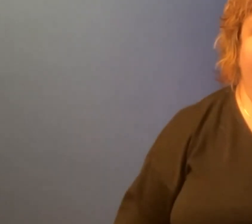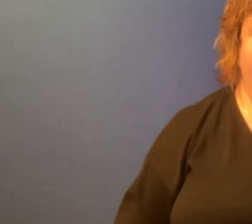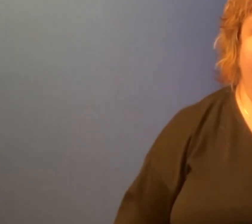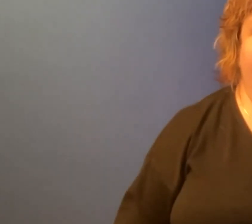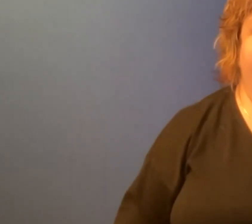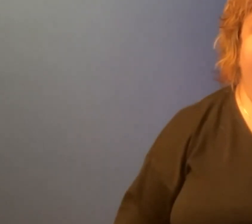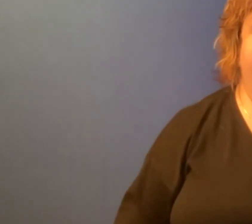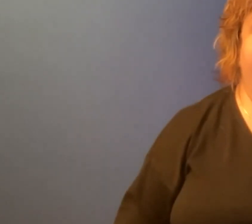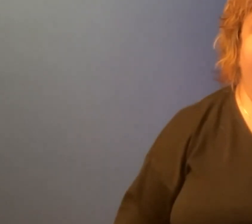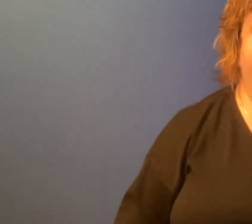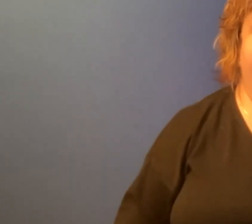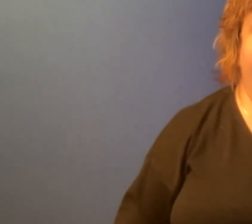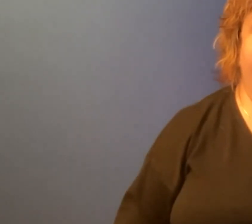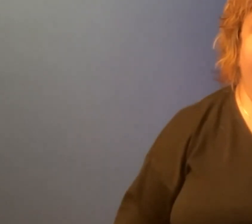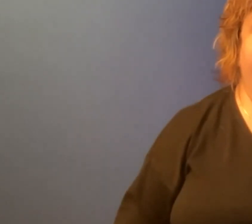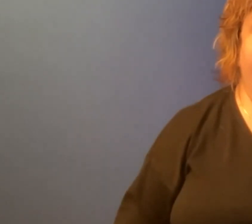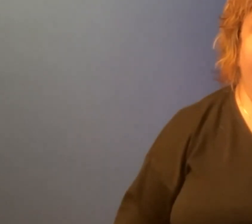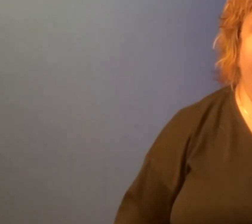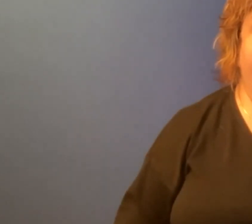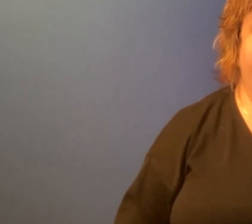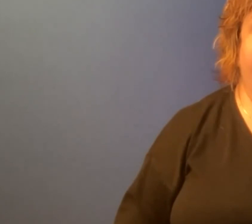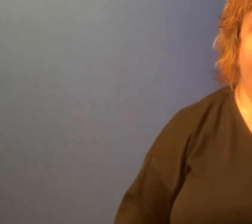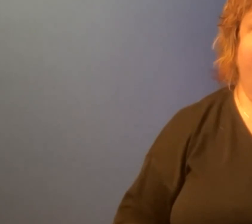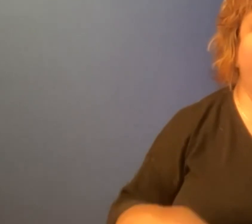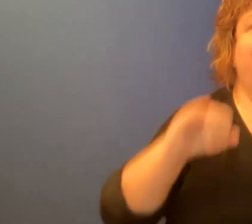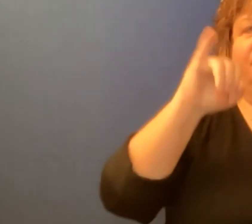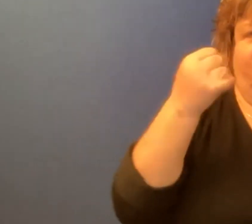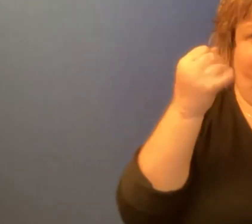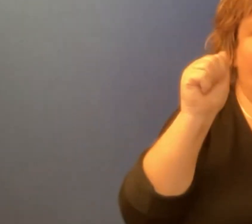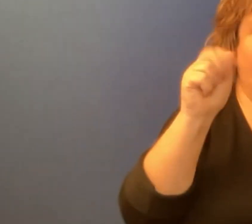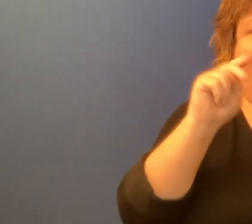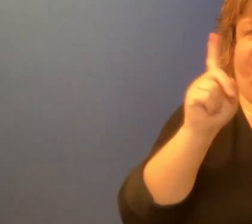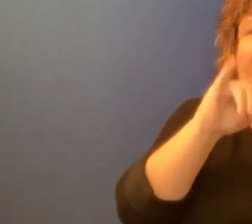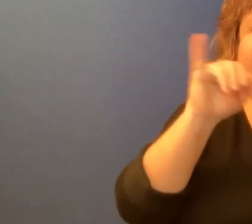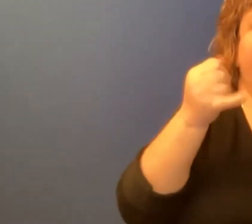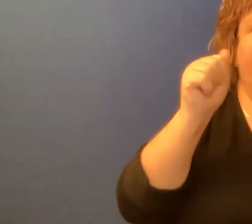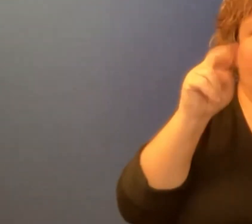My voice is up. Yes, now I think I have the camera as well. Is it so?